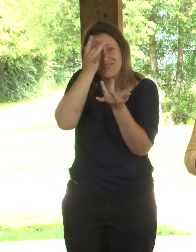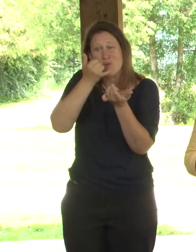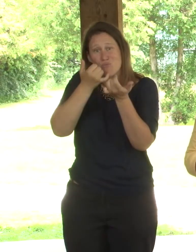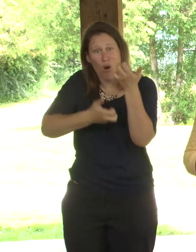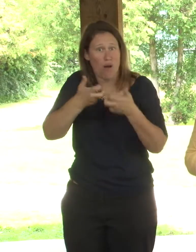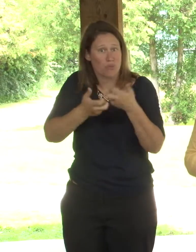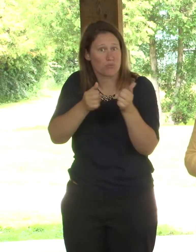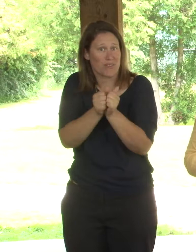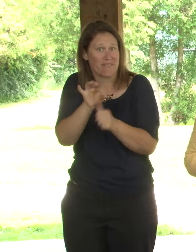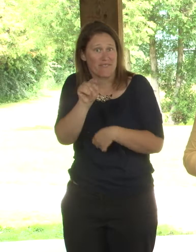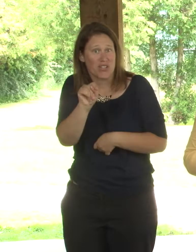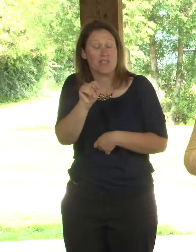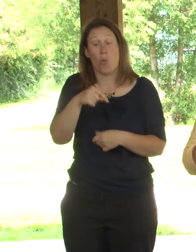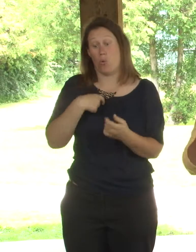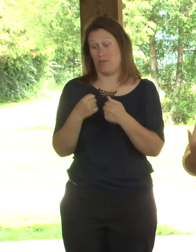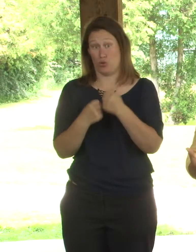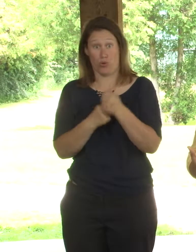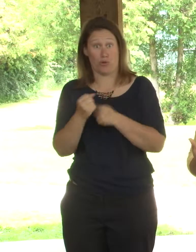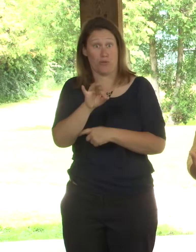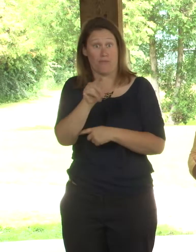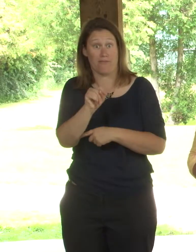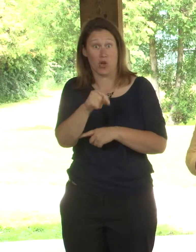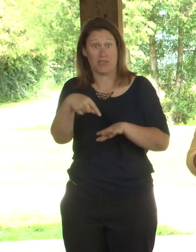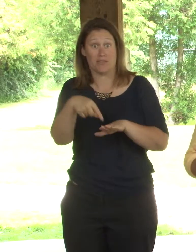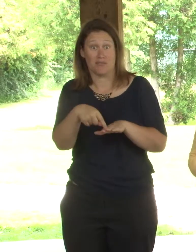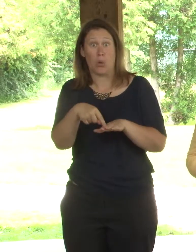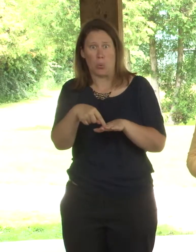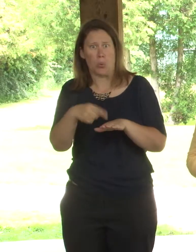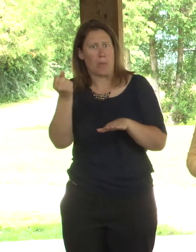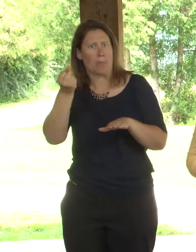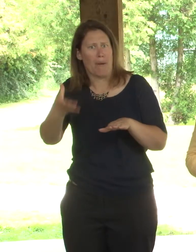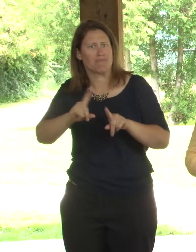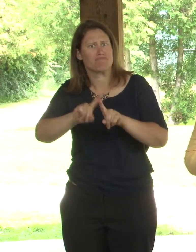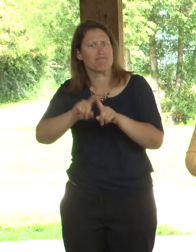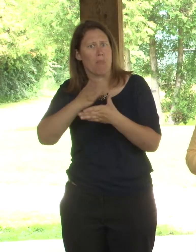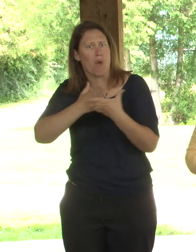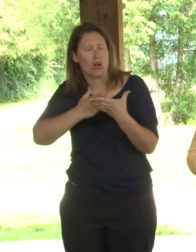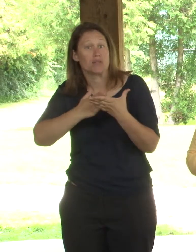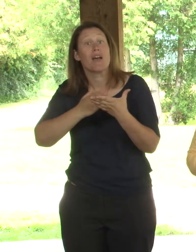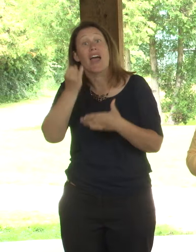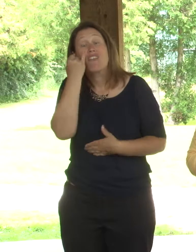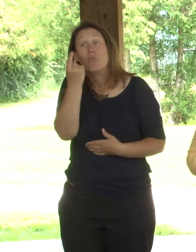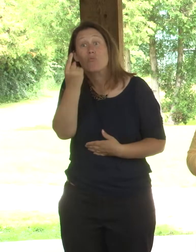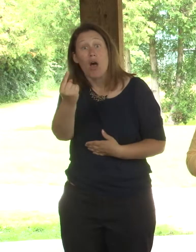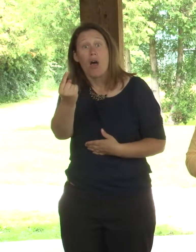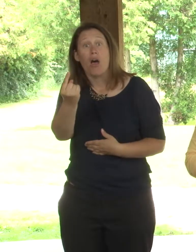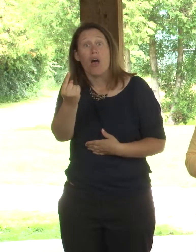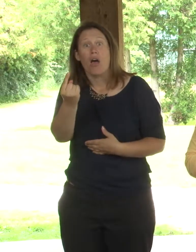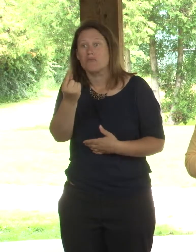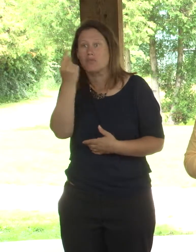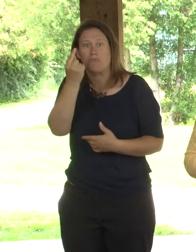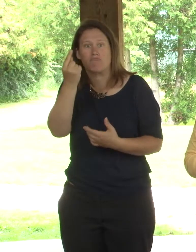that are within our feet. And if one thing changes and one thing happens, we may not be able to get out on a